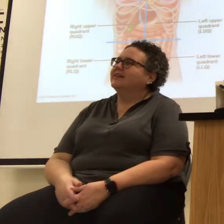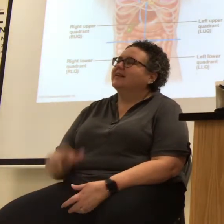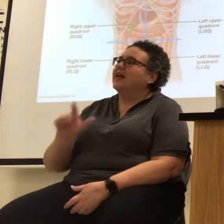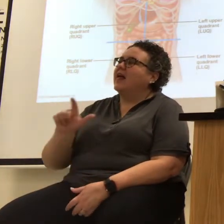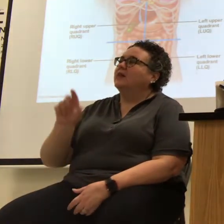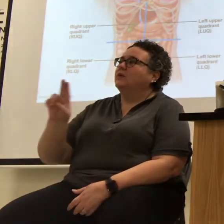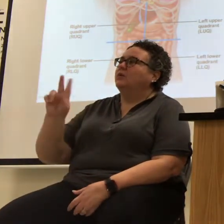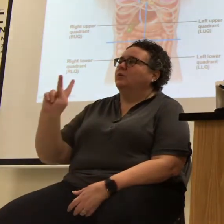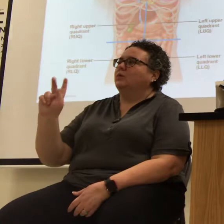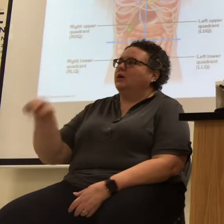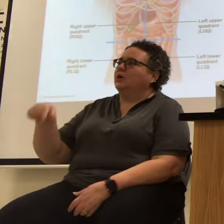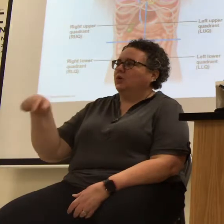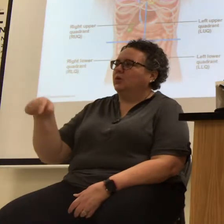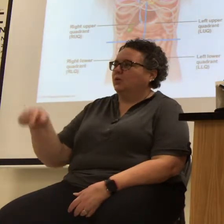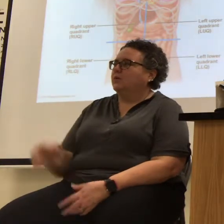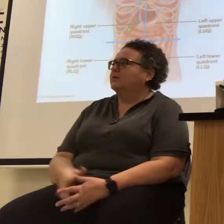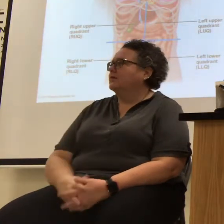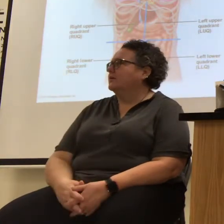LUQ,